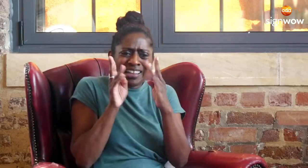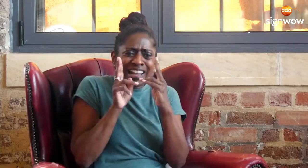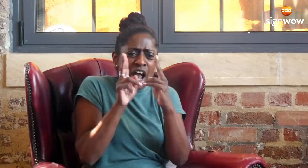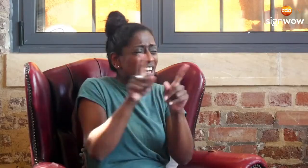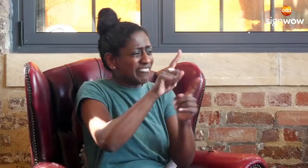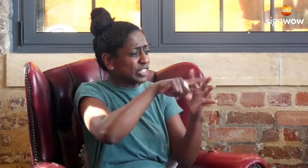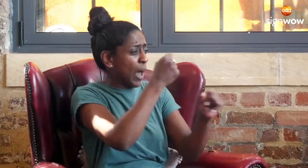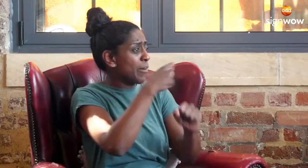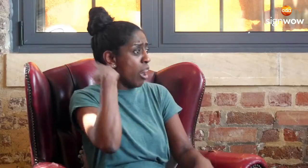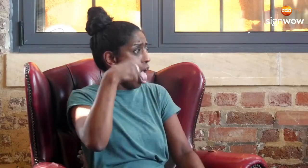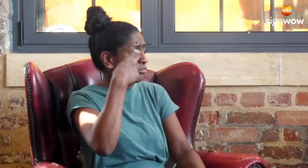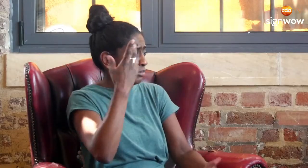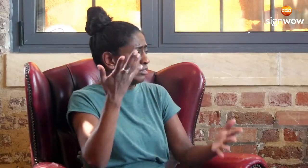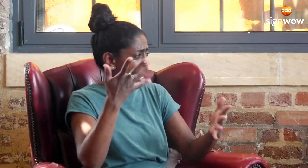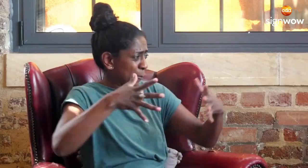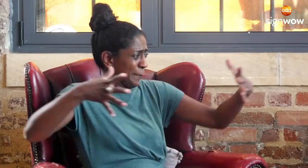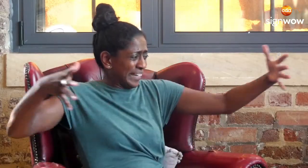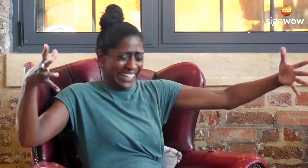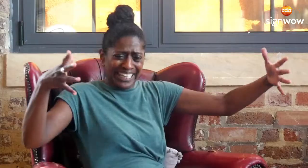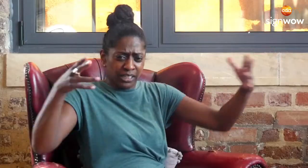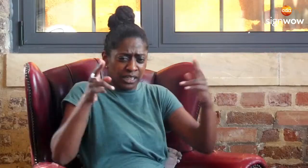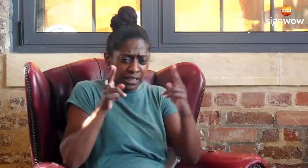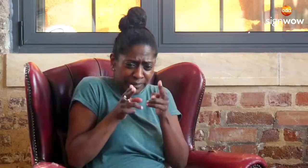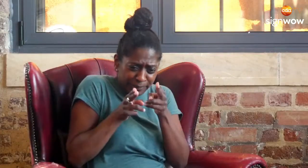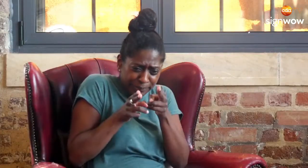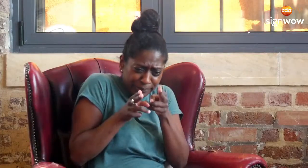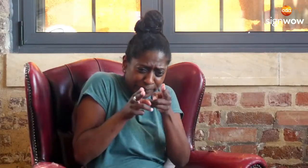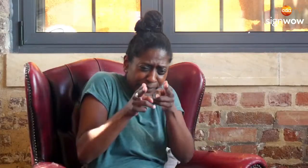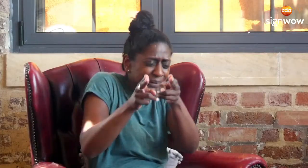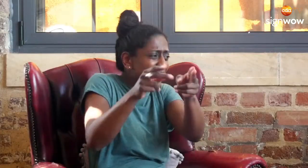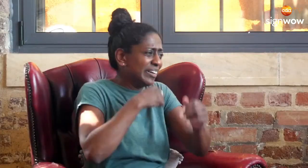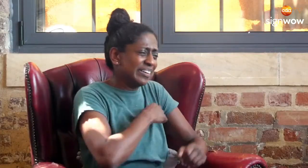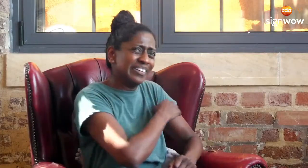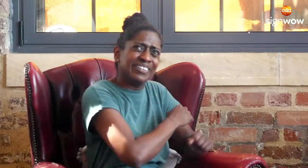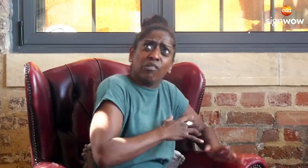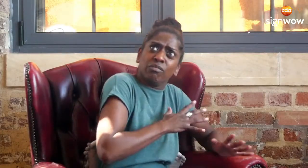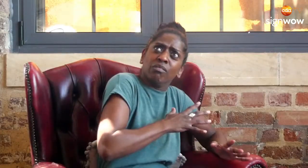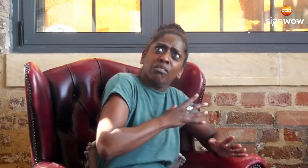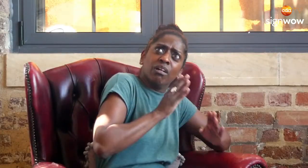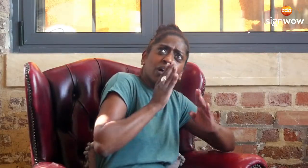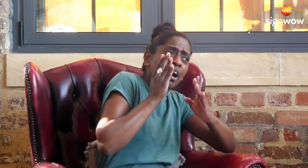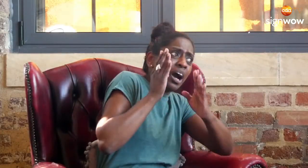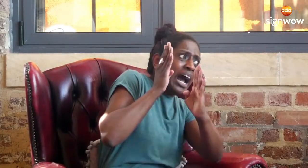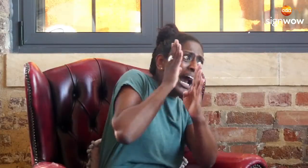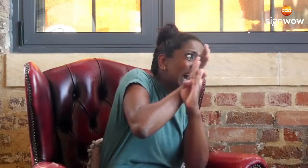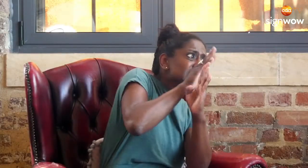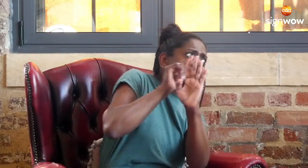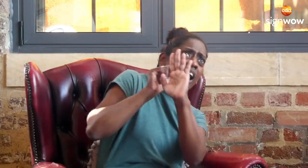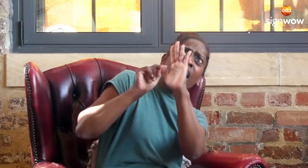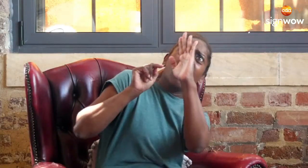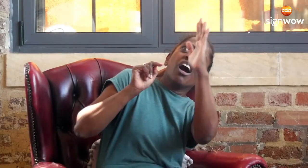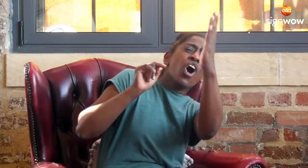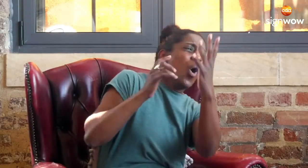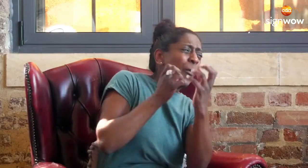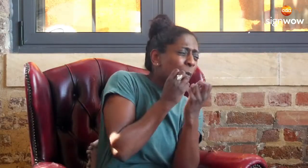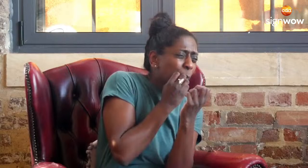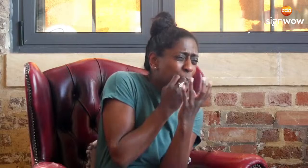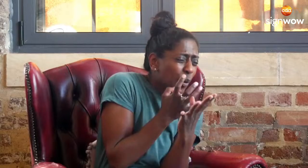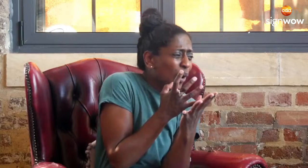would go many times to look at buildings. Say, like in London, there'd be those narrow streets and alleyways, and you